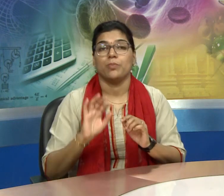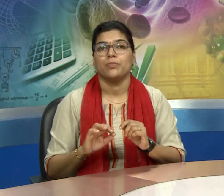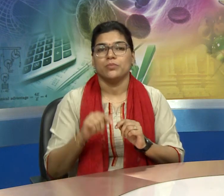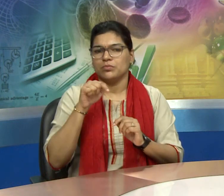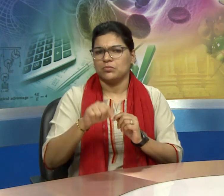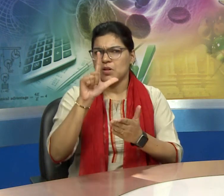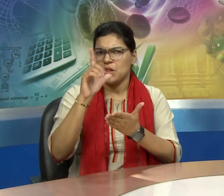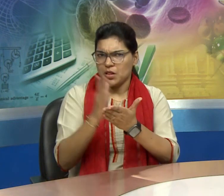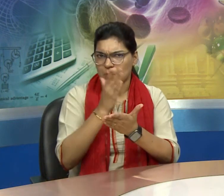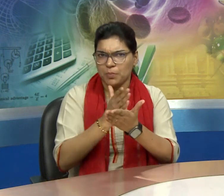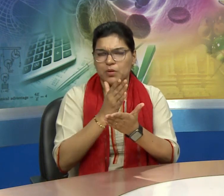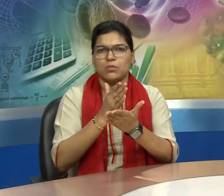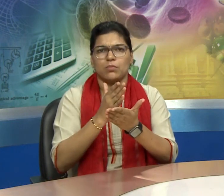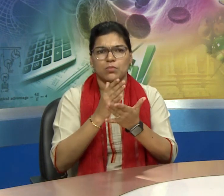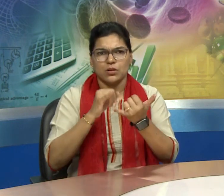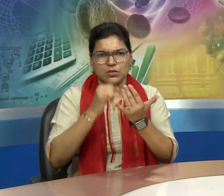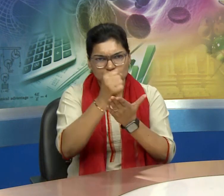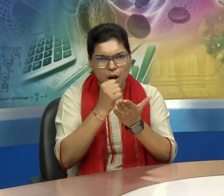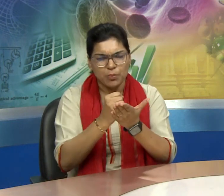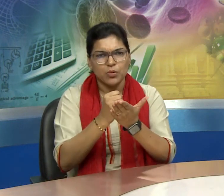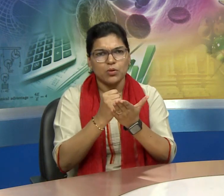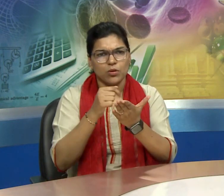And I want to inform you